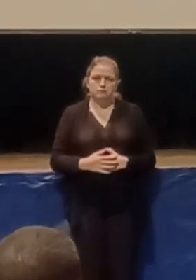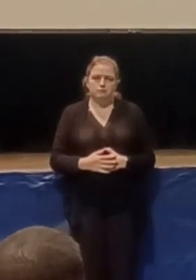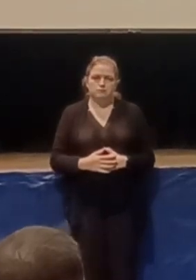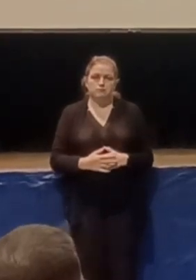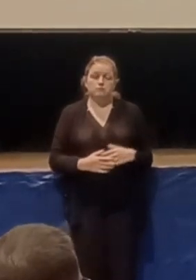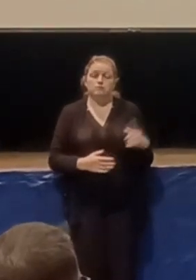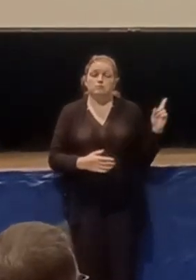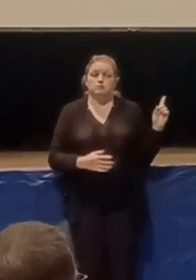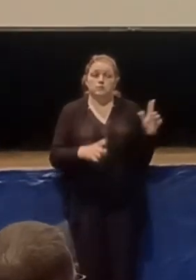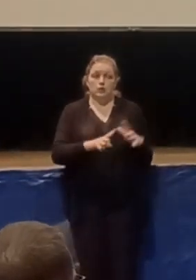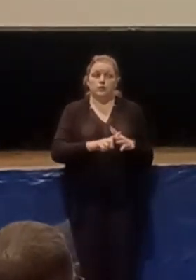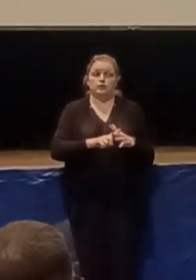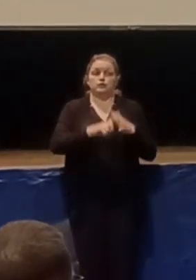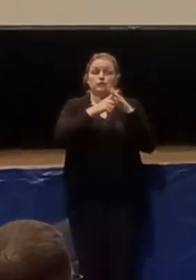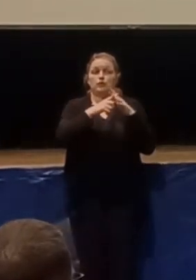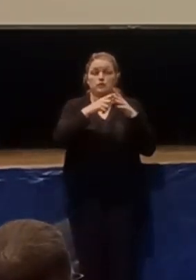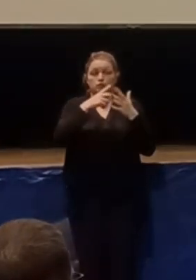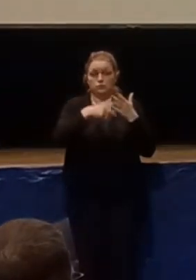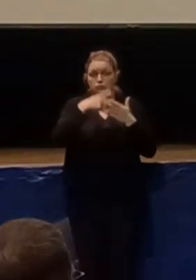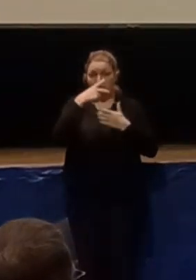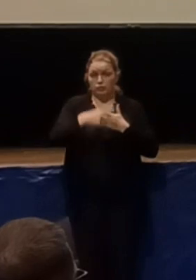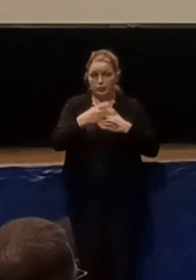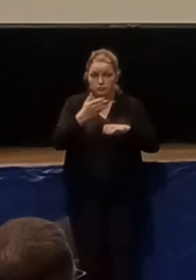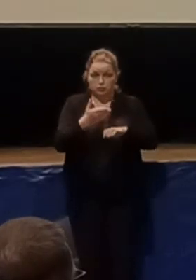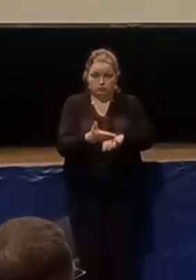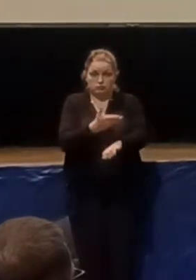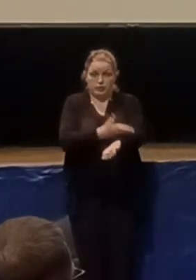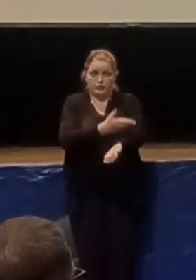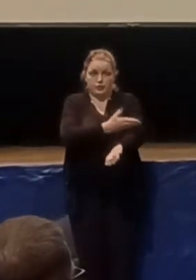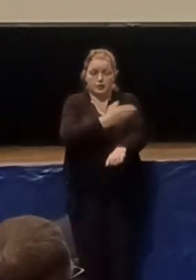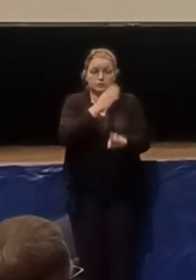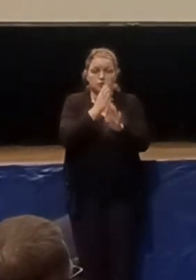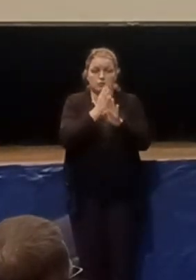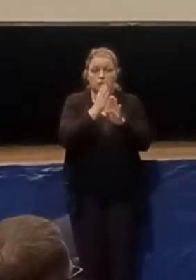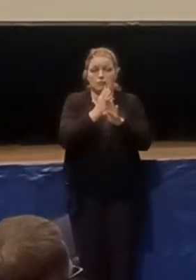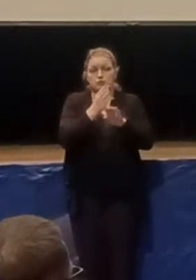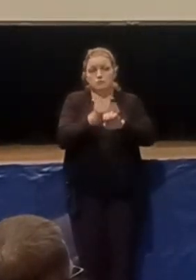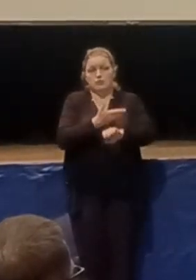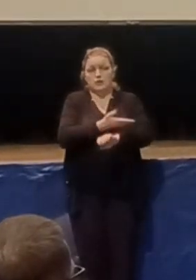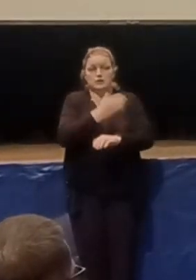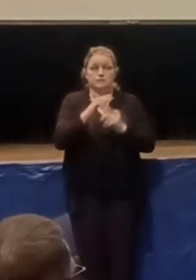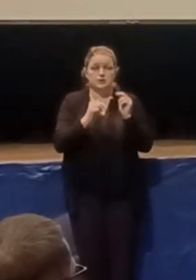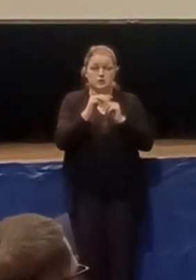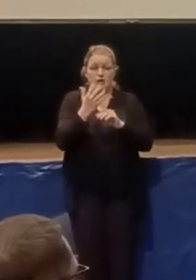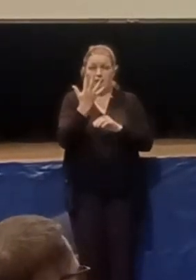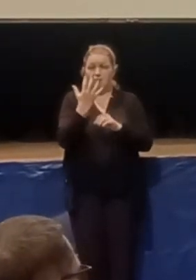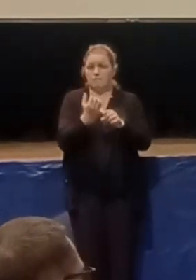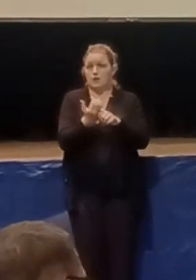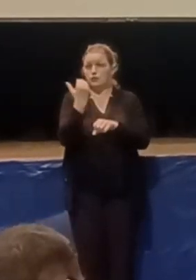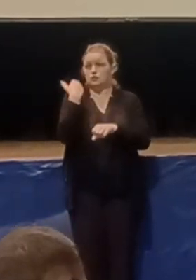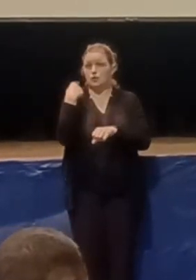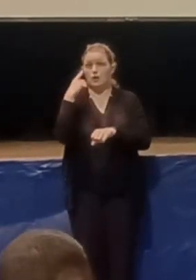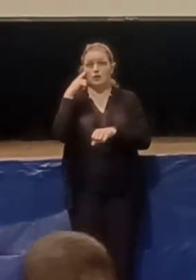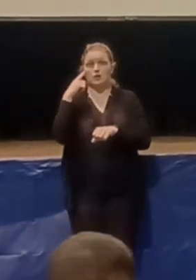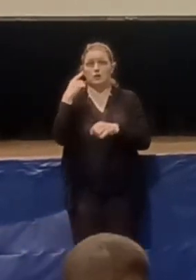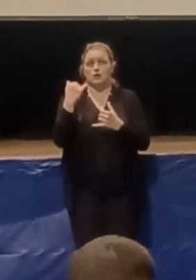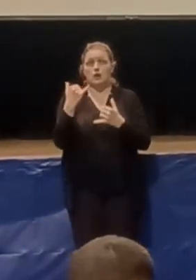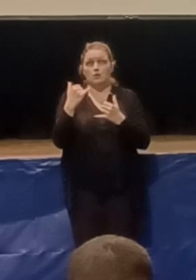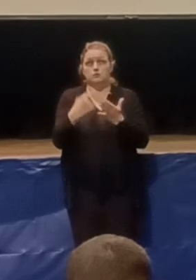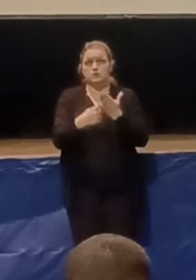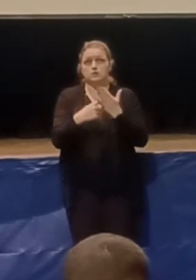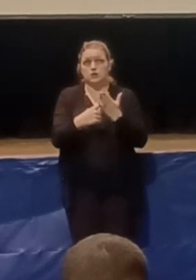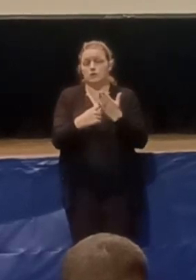we began this program to modernize our bus maintenance facilities 5 years ago, though frankly it's been in